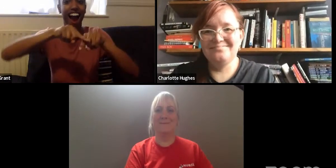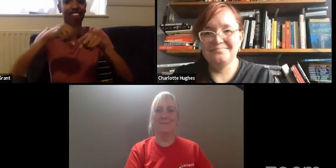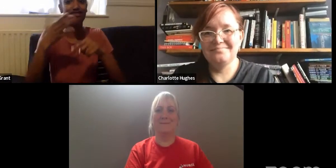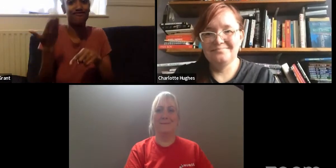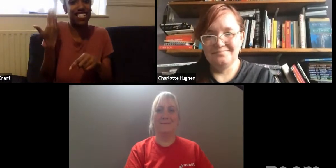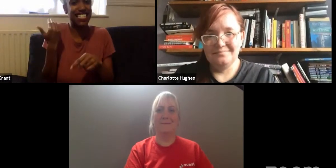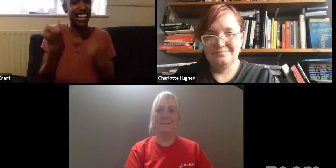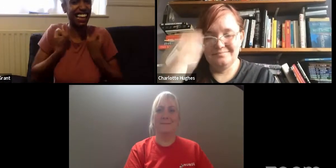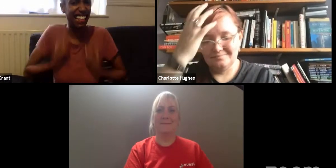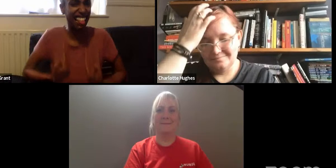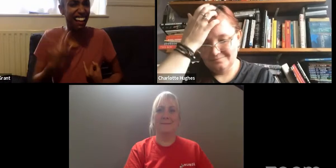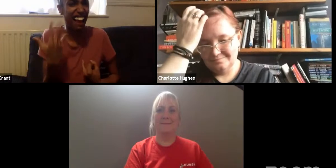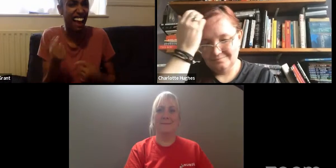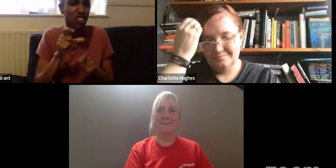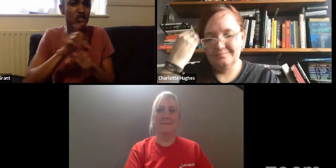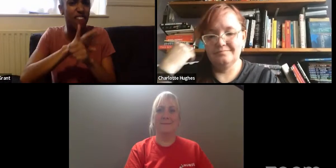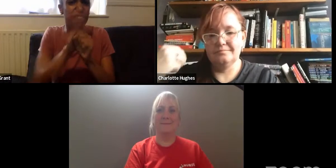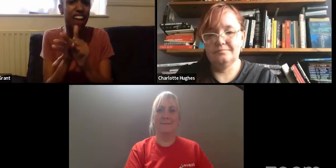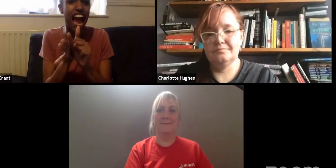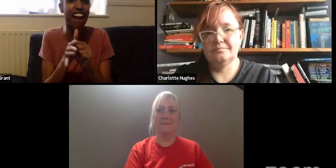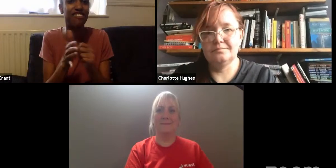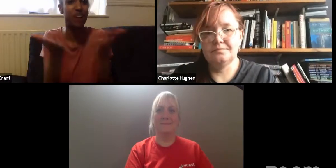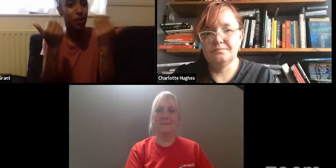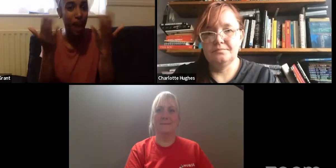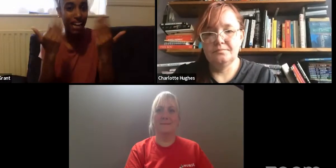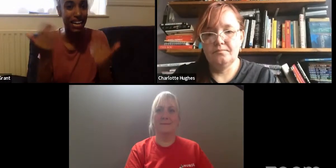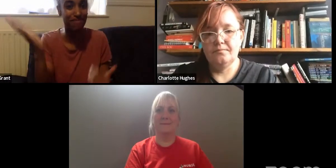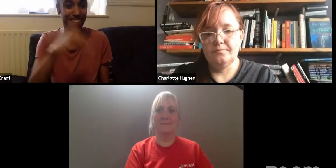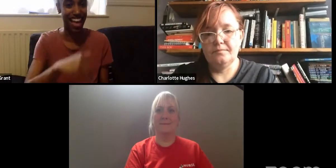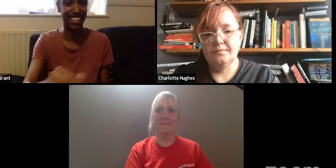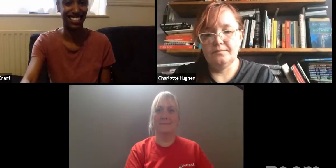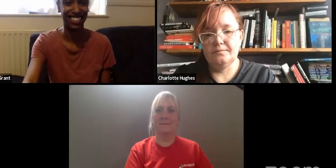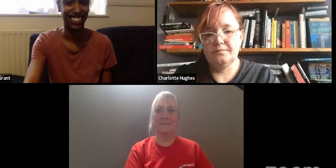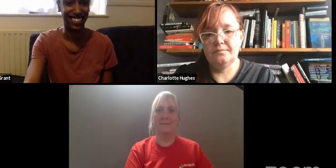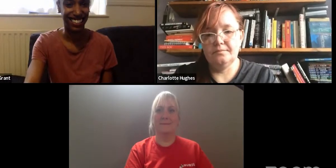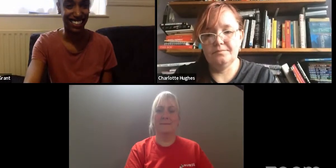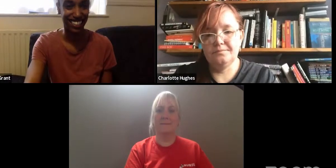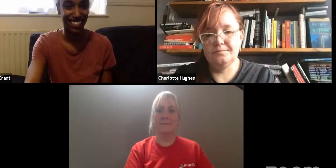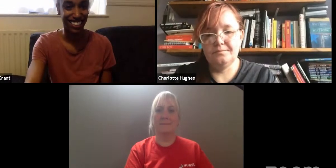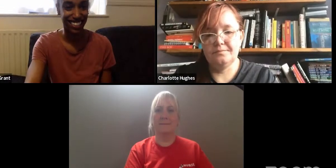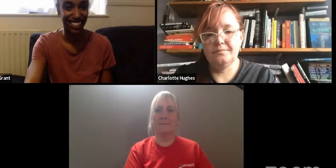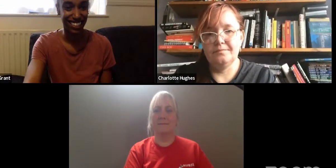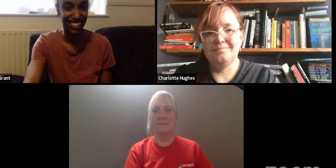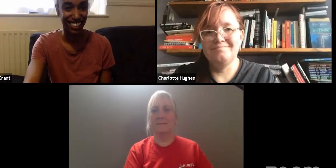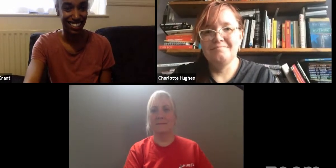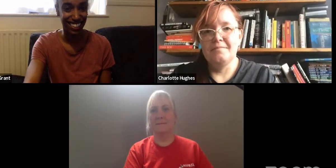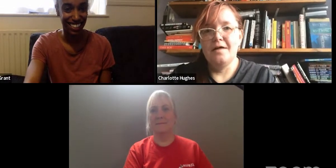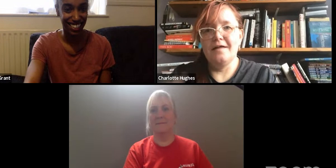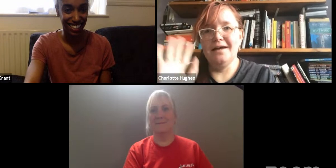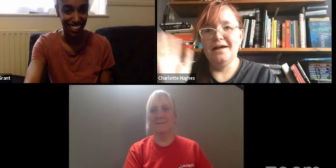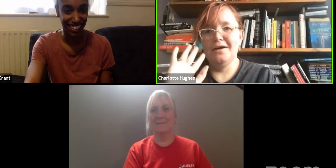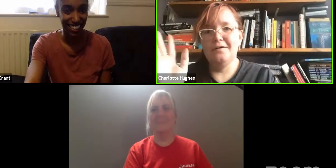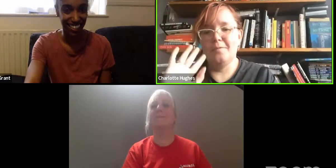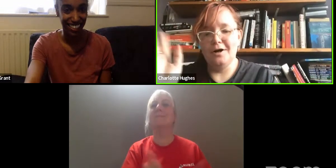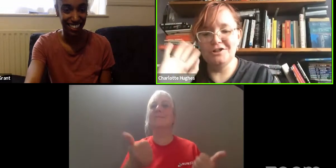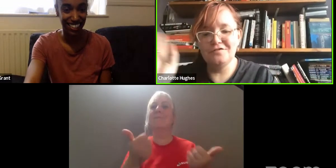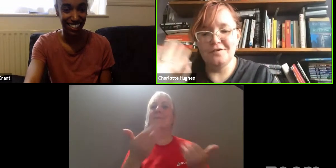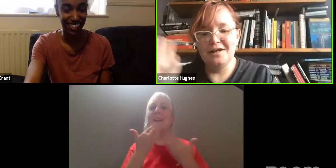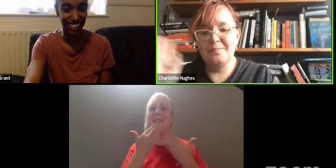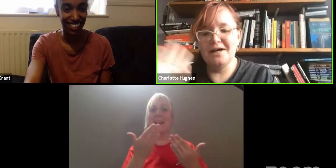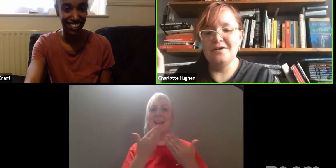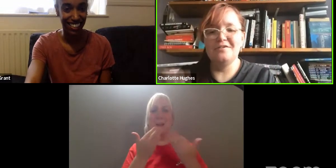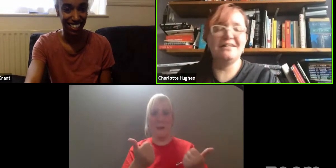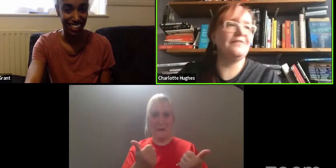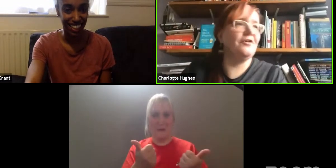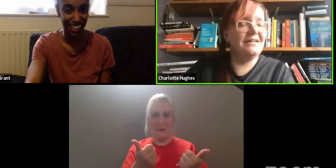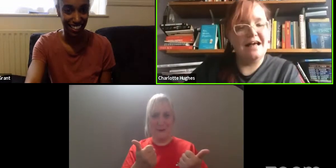us because she's recently been very ill with the coronavirus. So welcome, Charlotte. Thank you. Apologies for